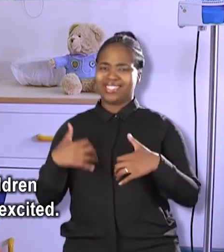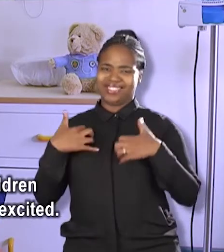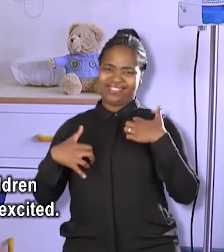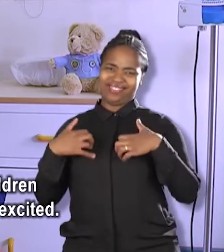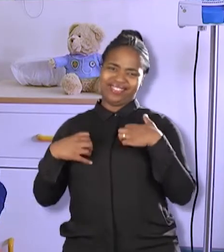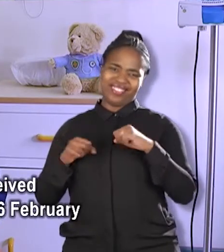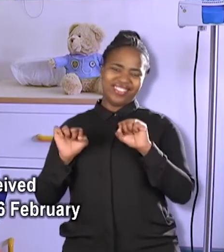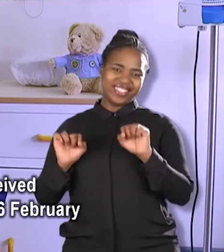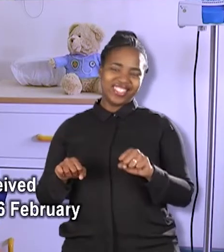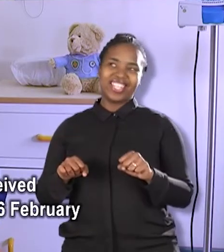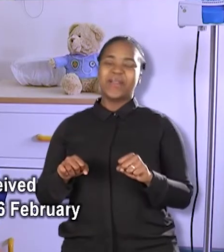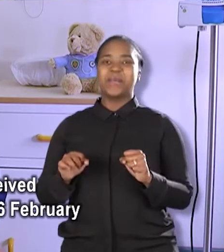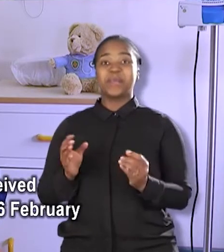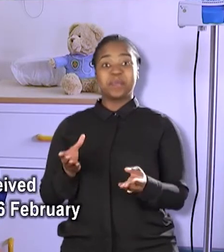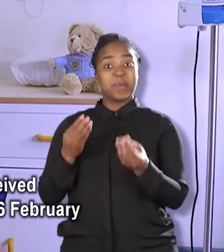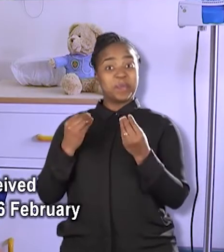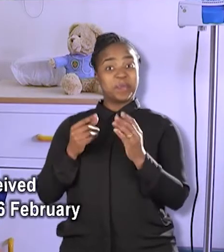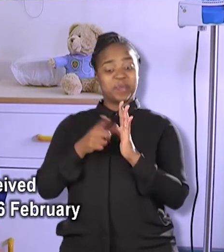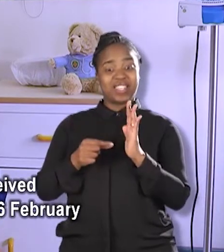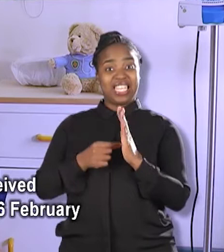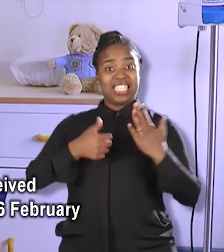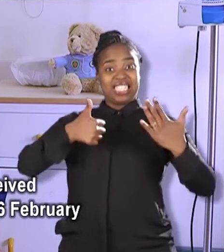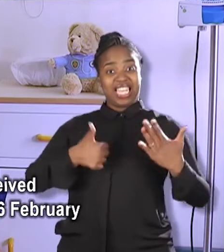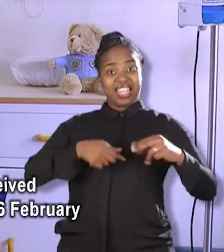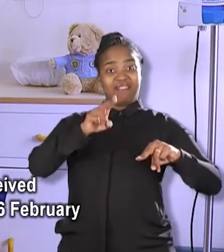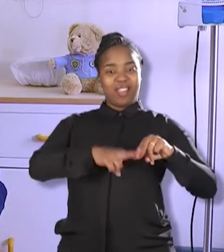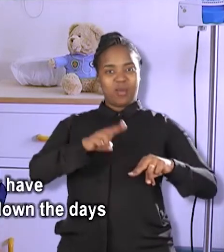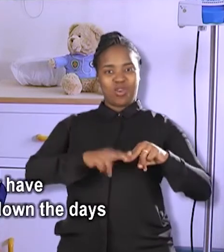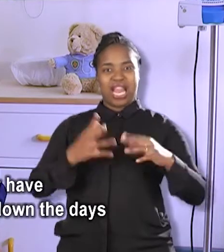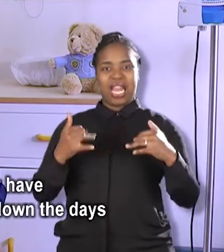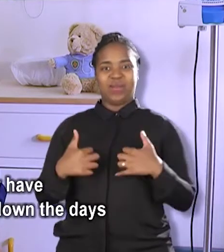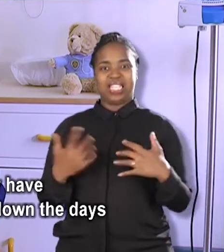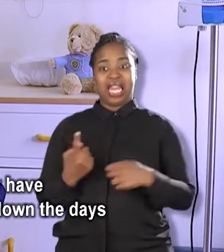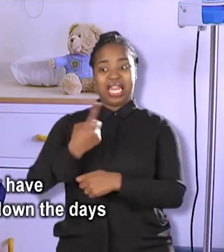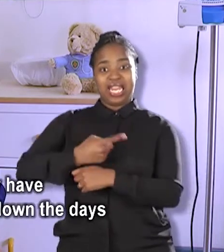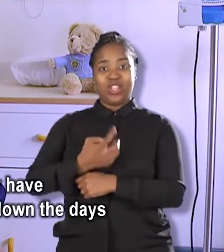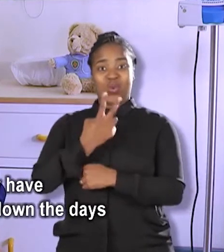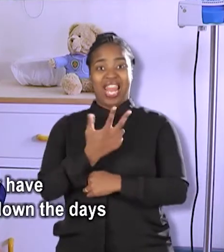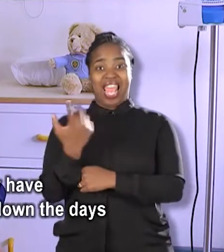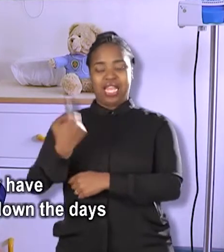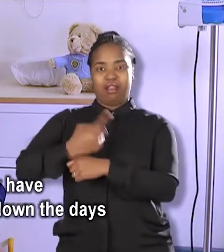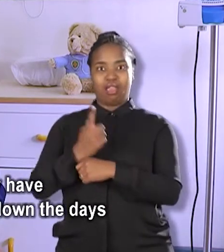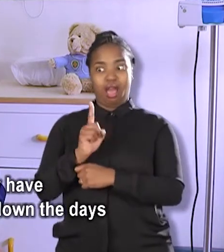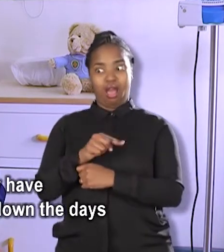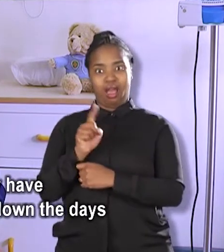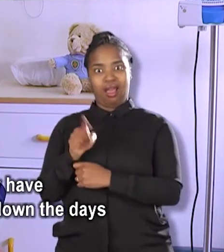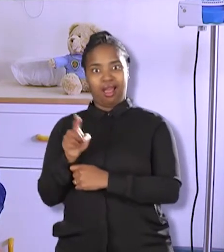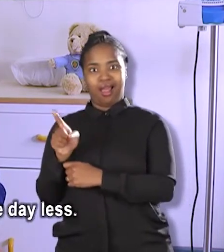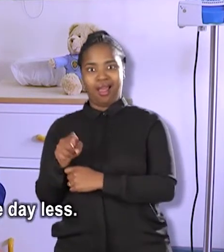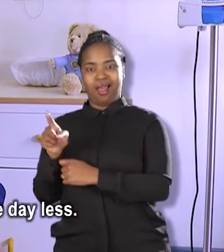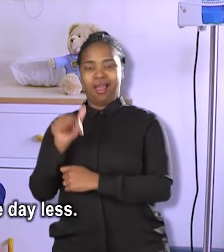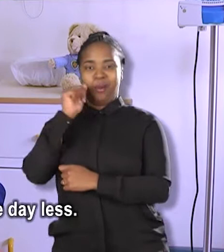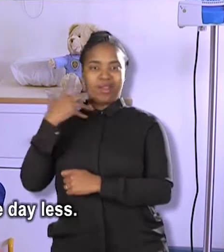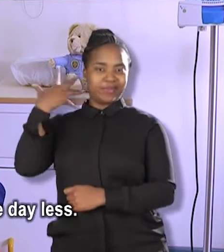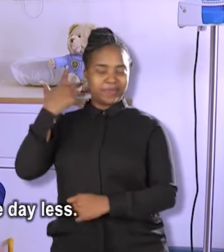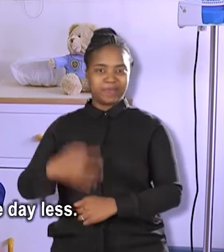very excited. We received the news on the 6th of February, and they've been counting down the days, all 28